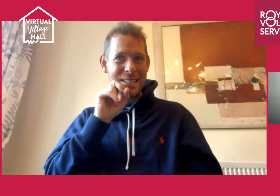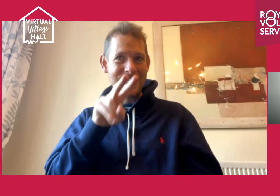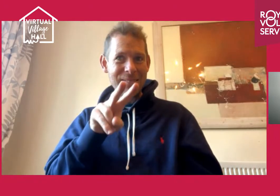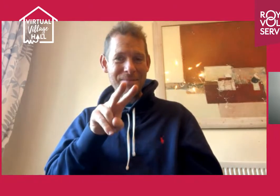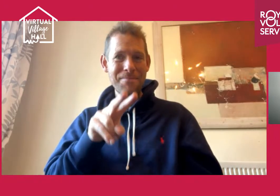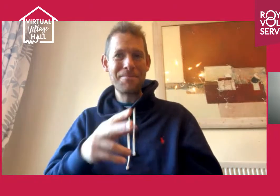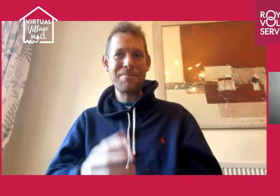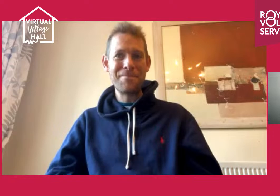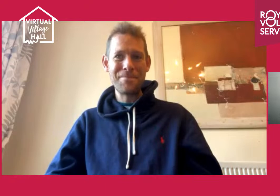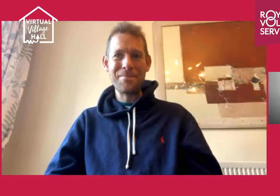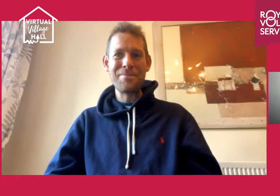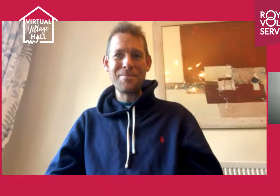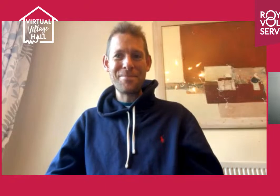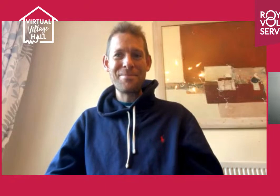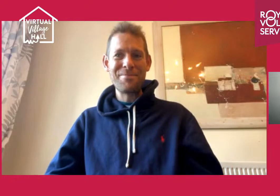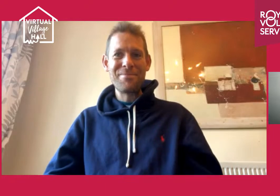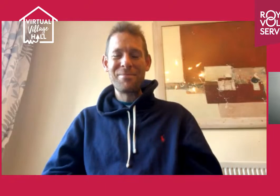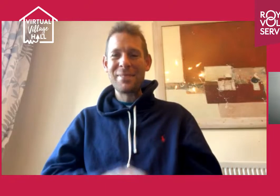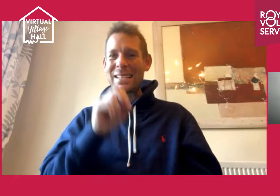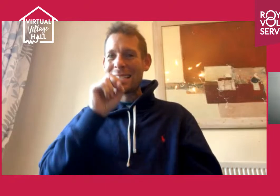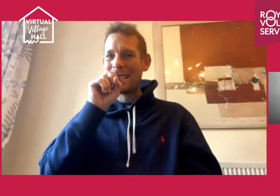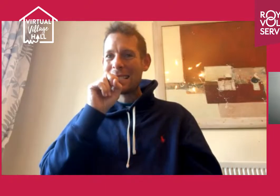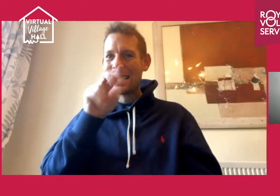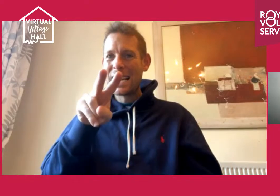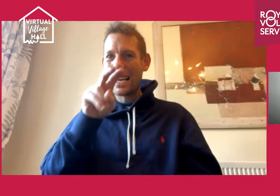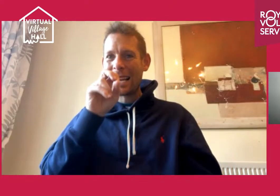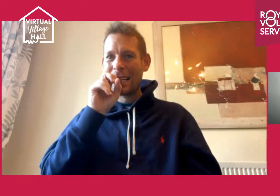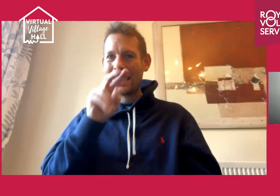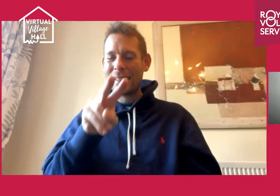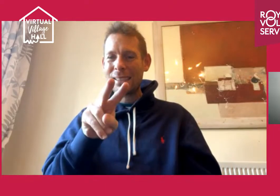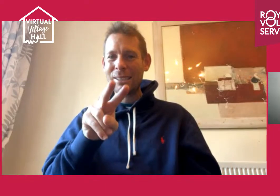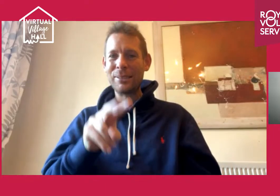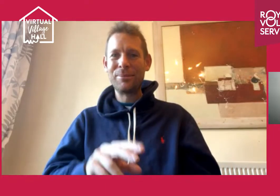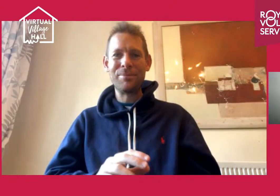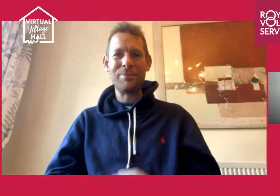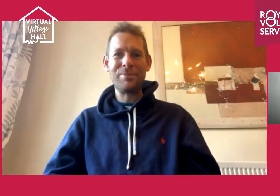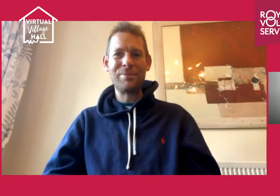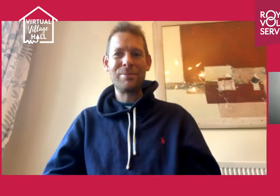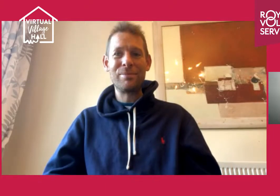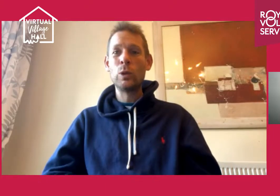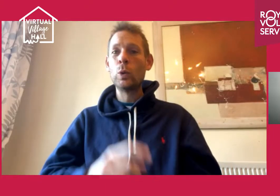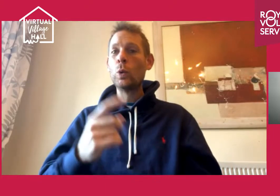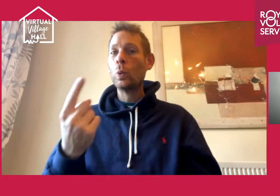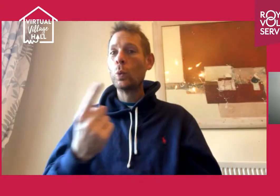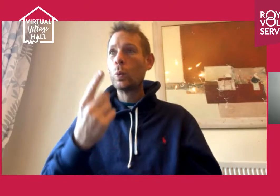And some people might even have a snake as a pet, so that's a sign for snake.